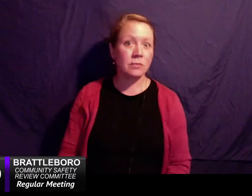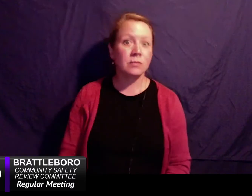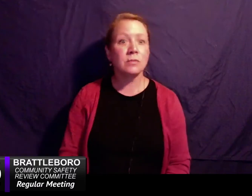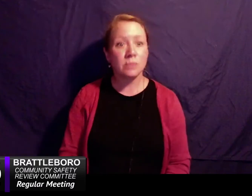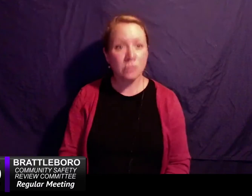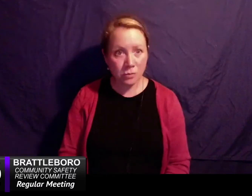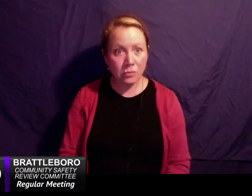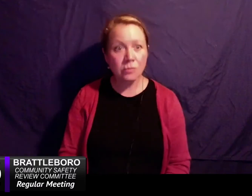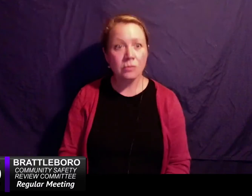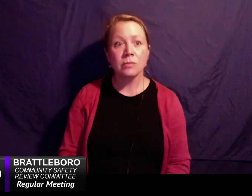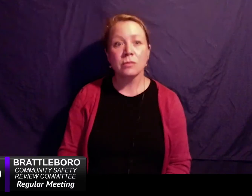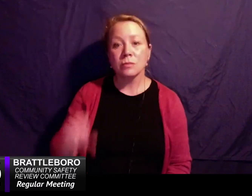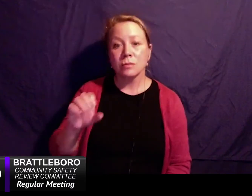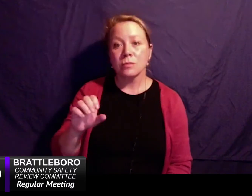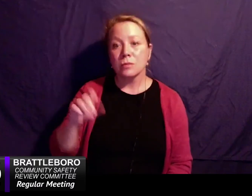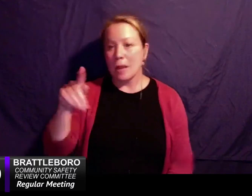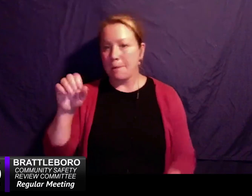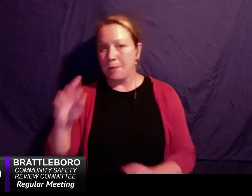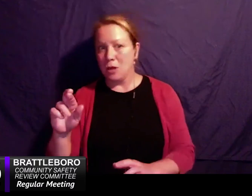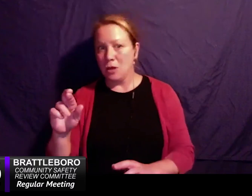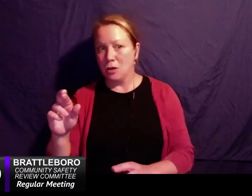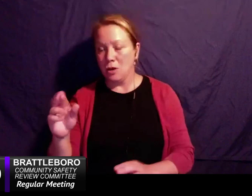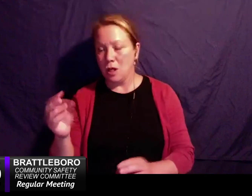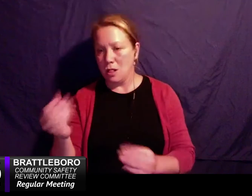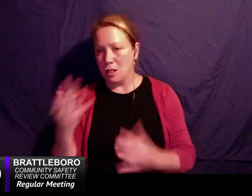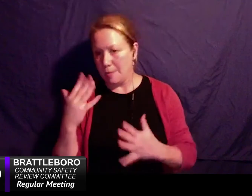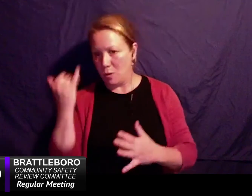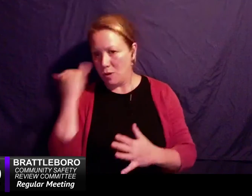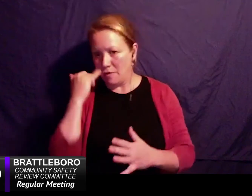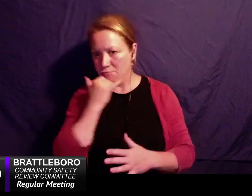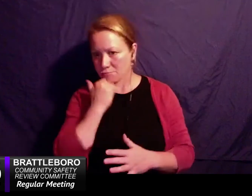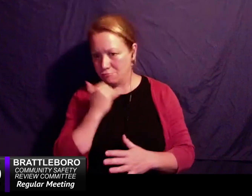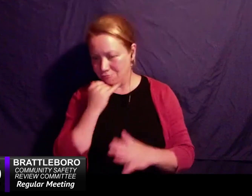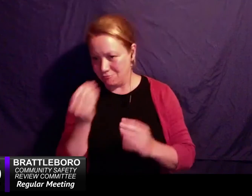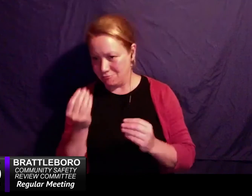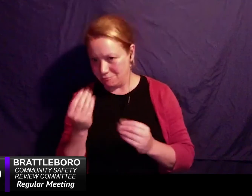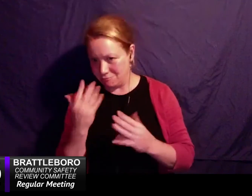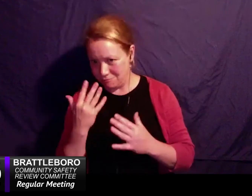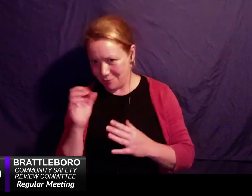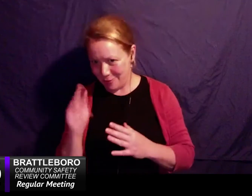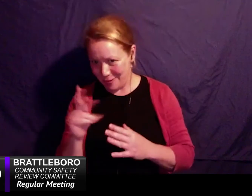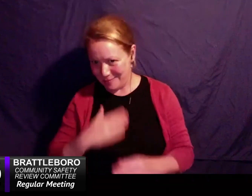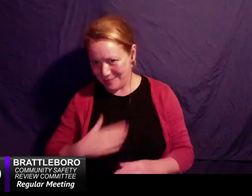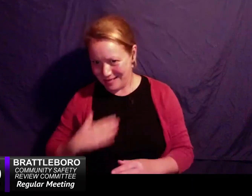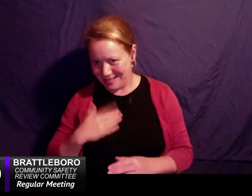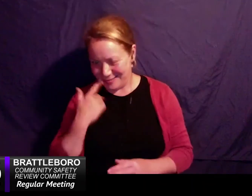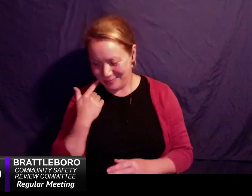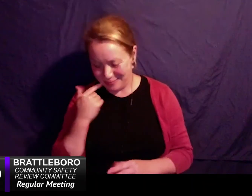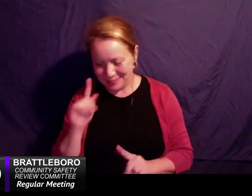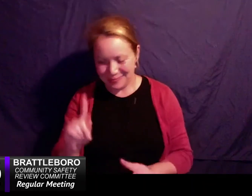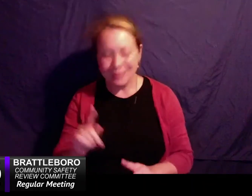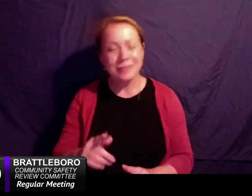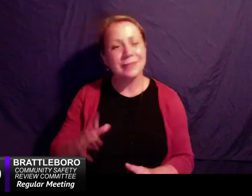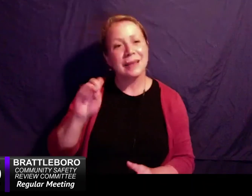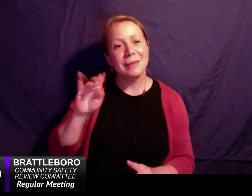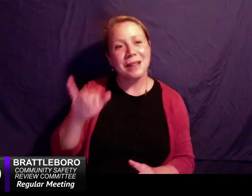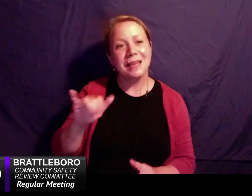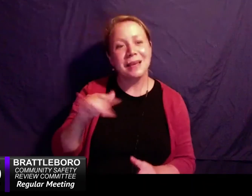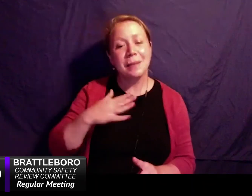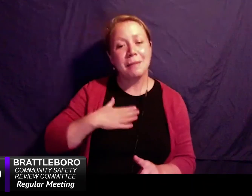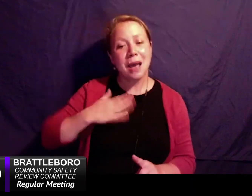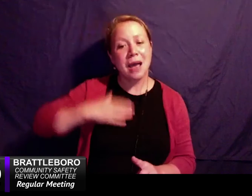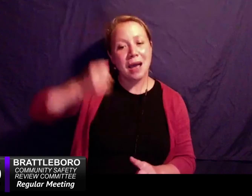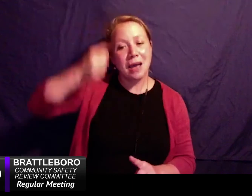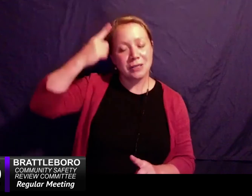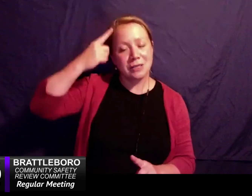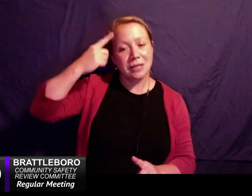and Peter, I'd like you to hear what I say, and if I say something wrong here, please let me know. My understanding is that